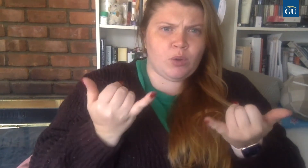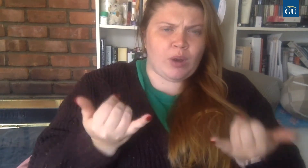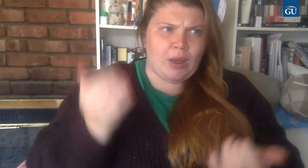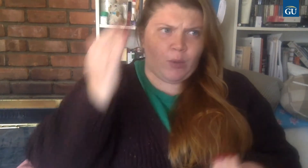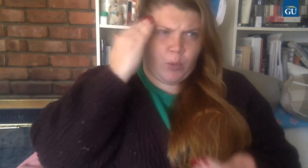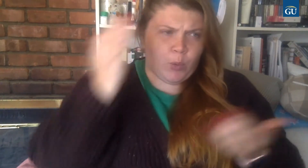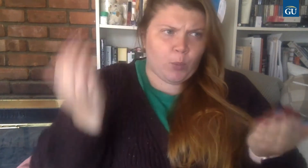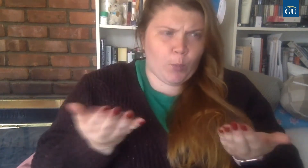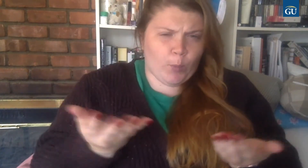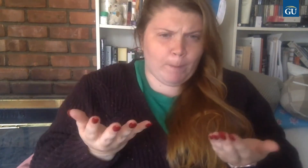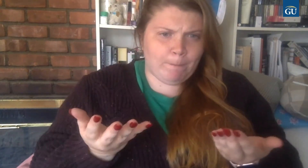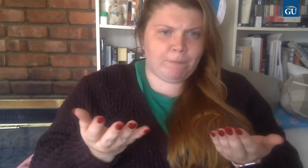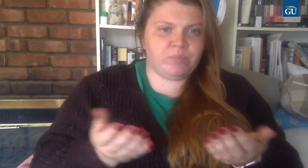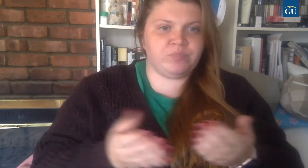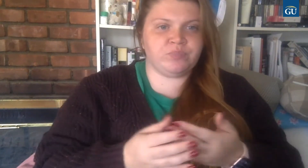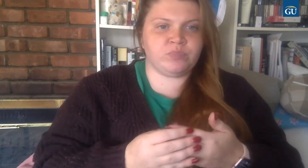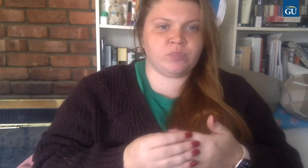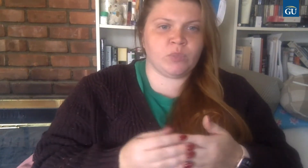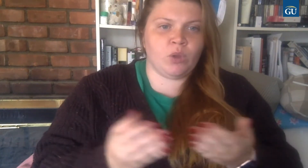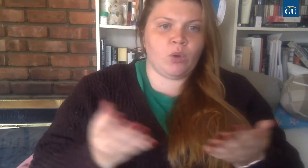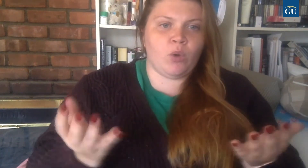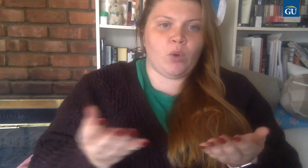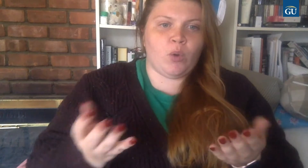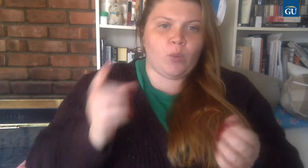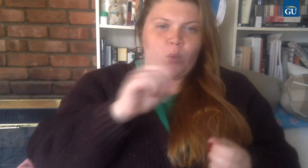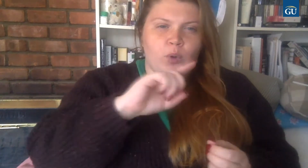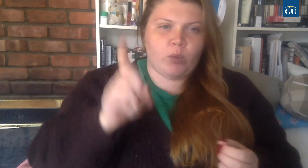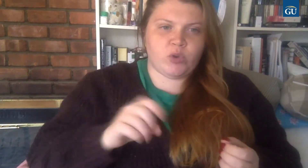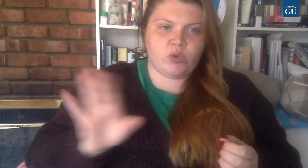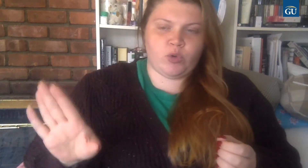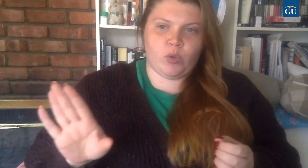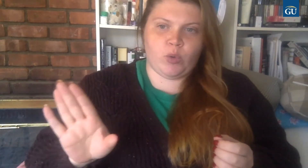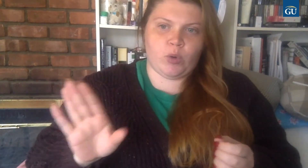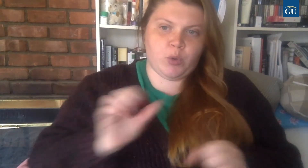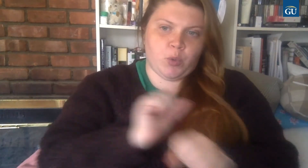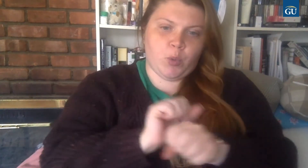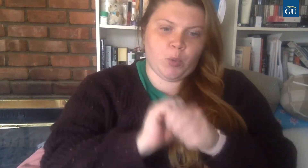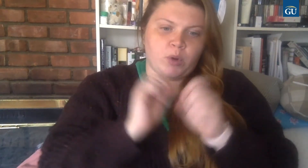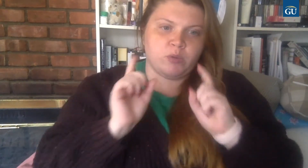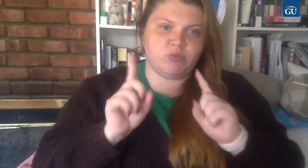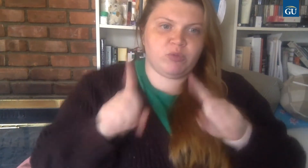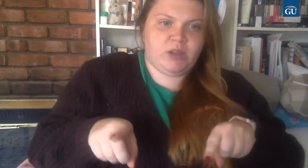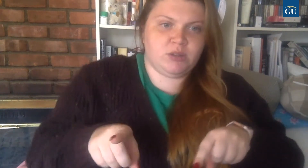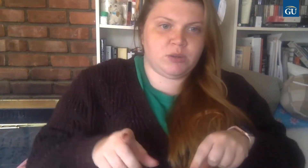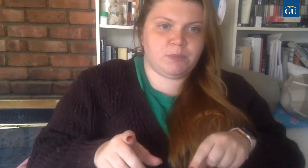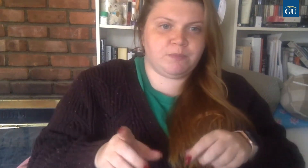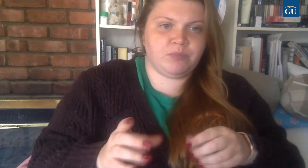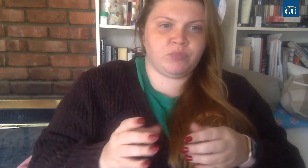What do we now know? What questions does this work answer?